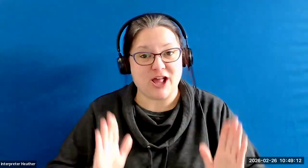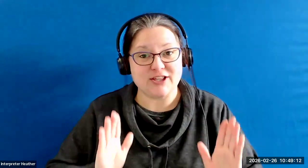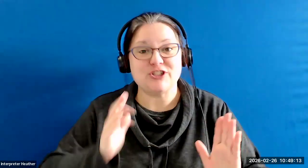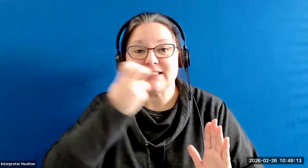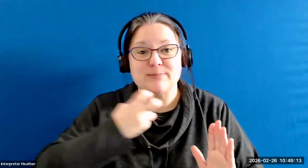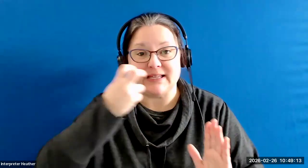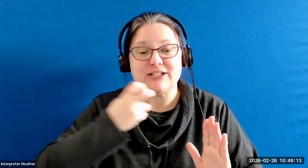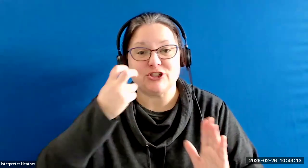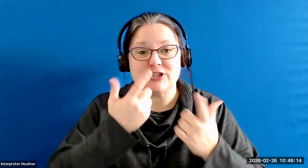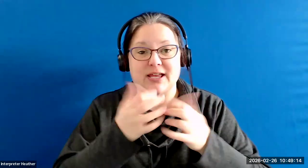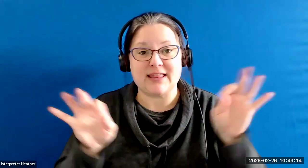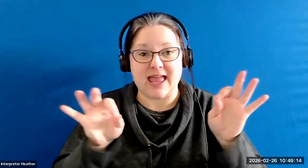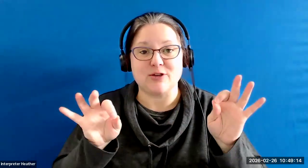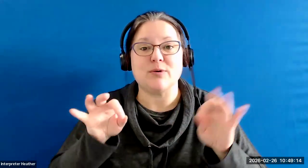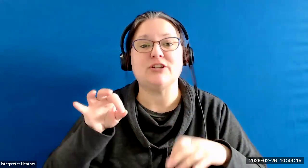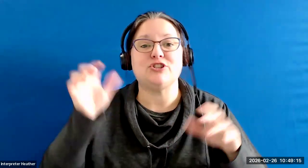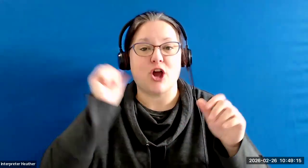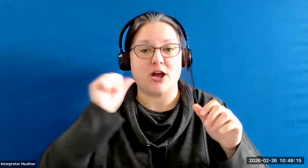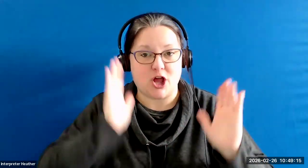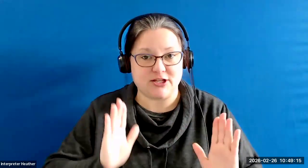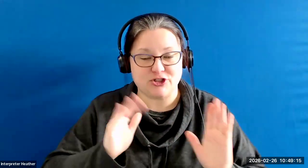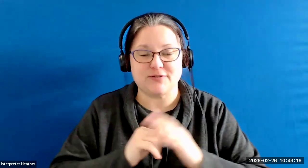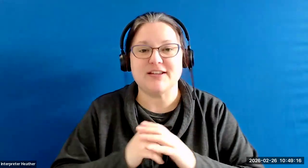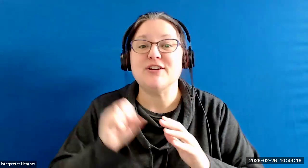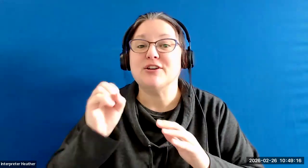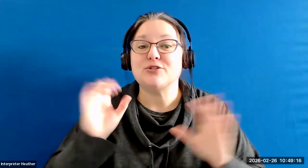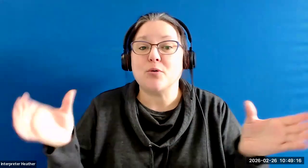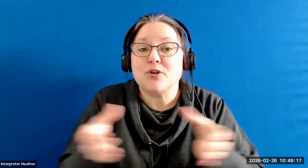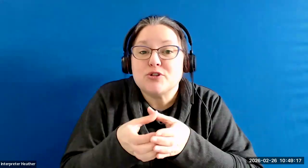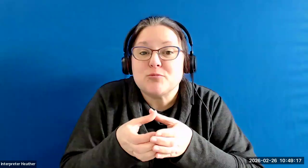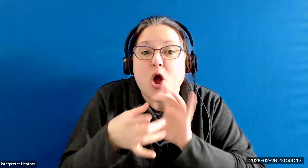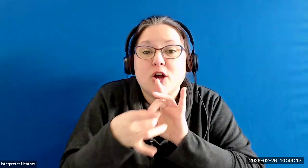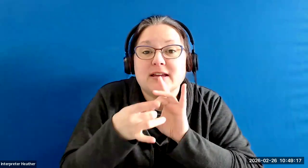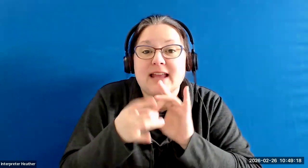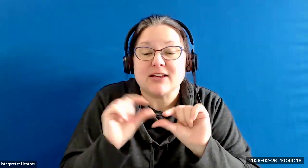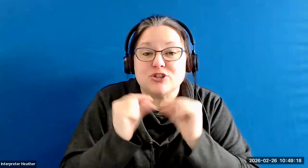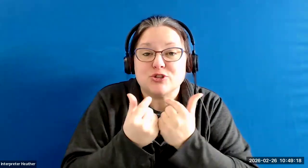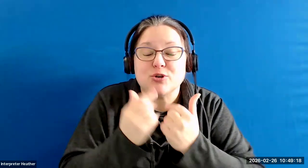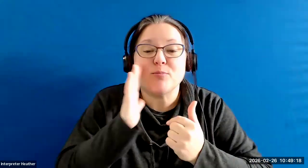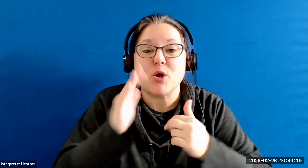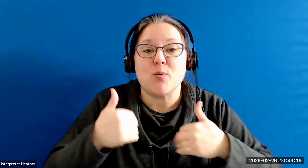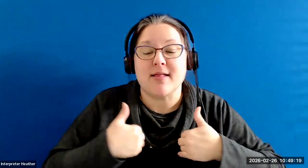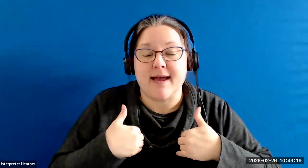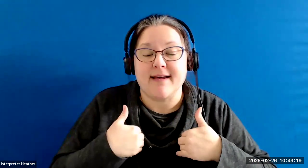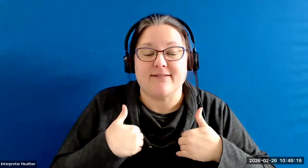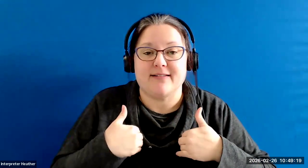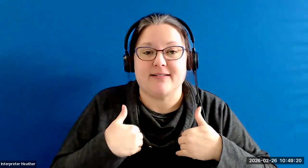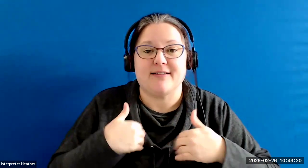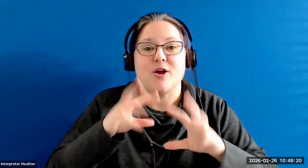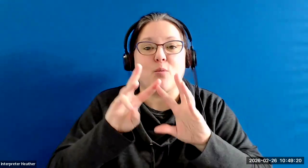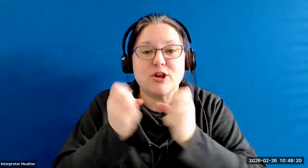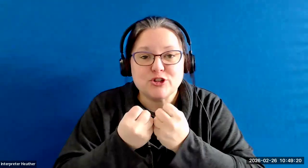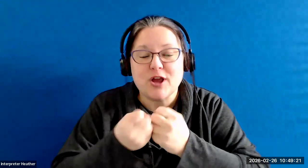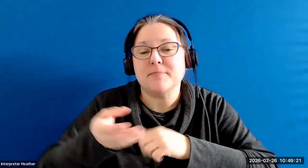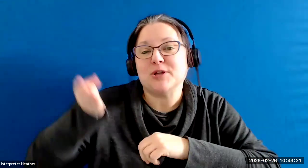language pathologist. So, our small group, the Connections Group, is hosting a series of